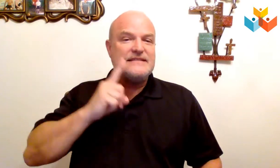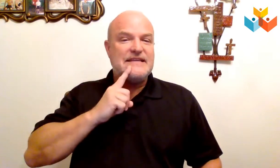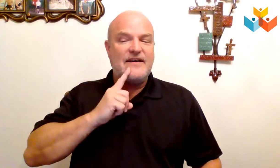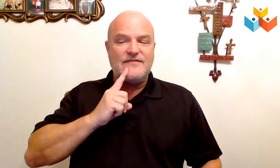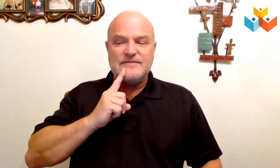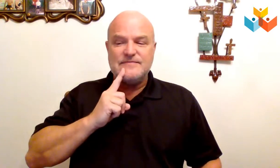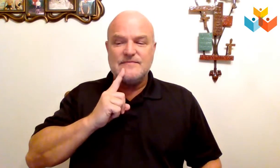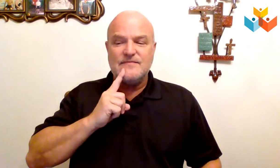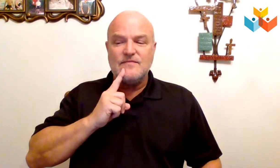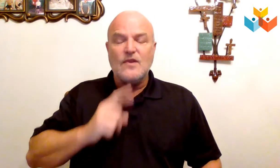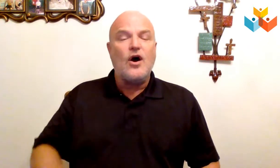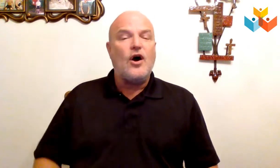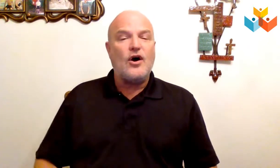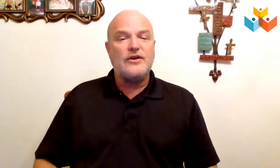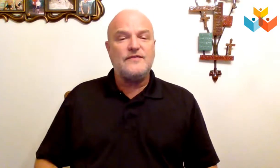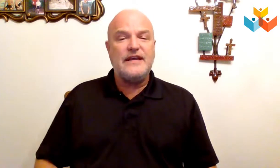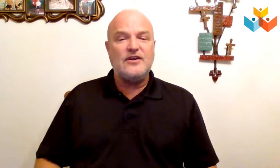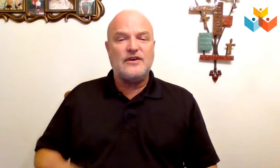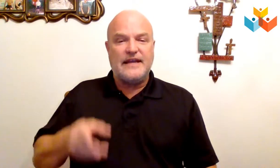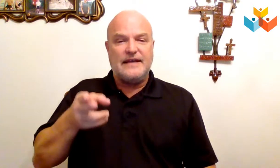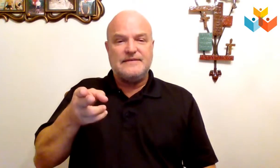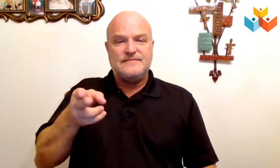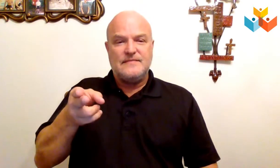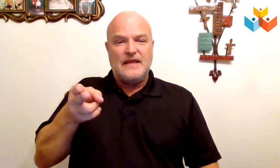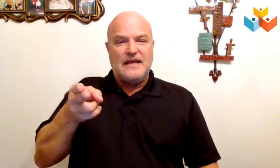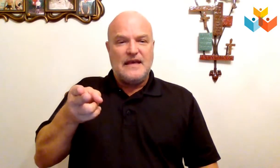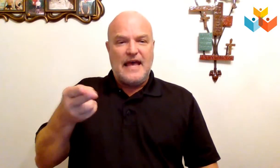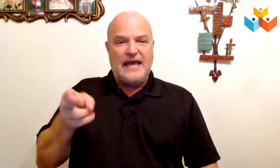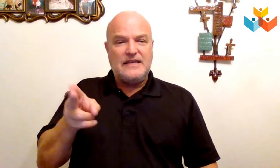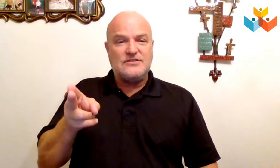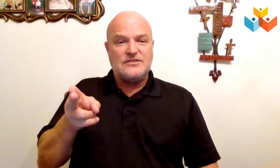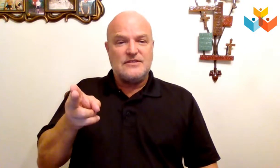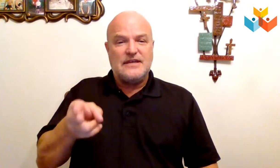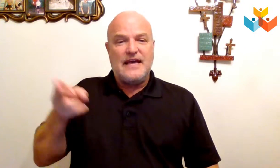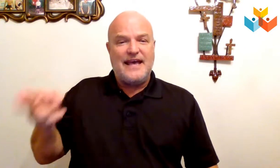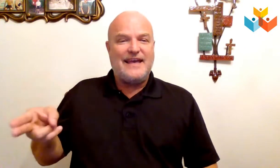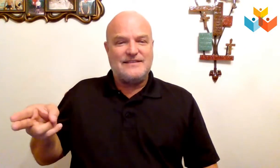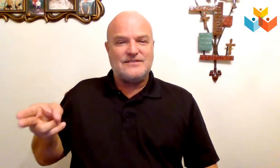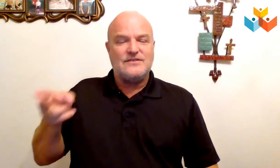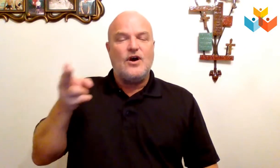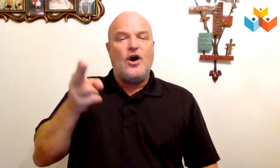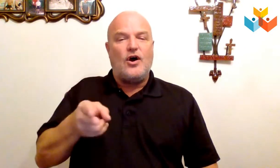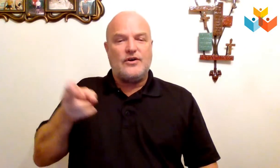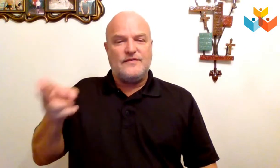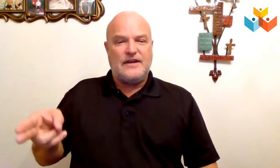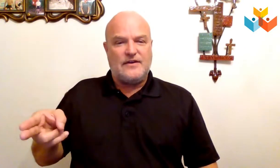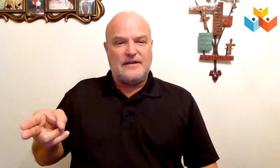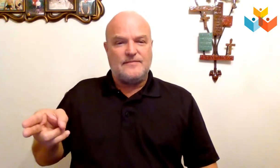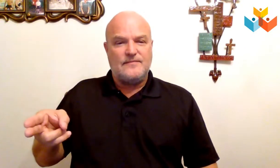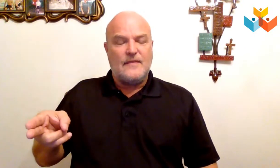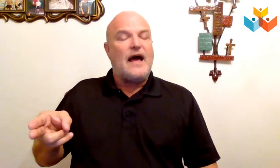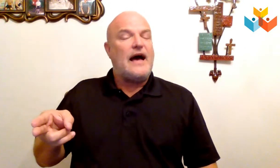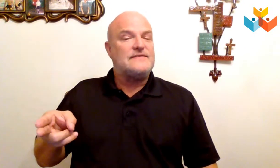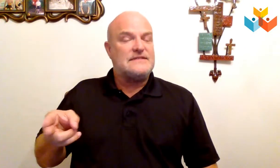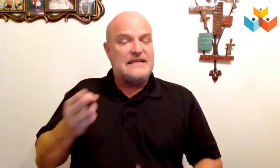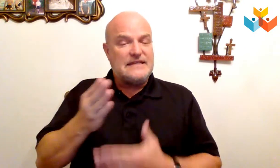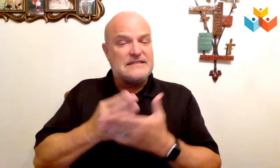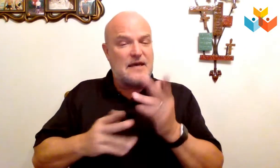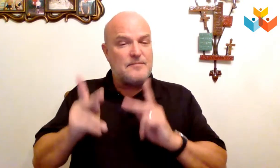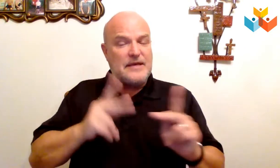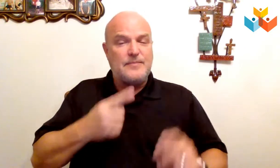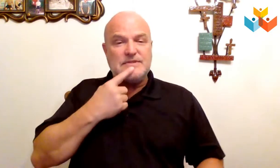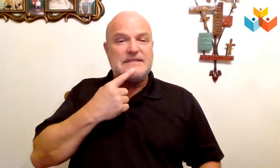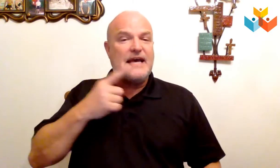speak, and it can go either way, deaf. Hard of hearing, H, hard of